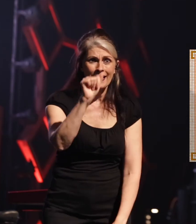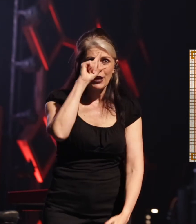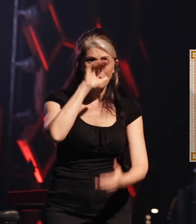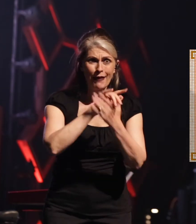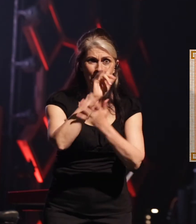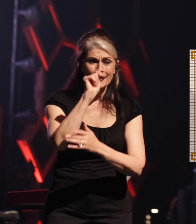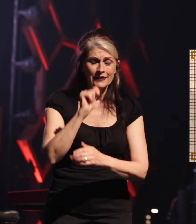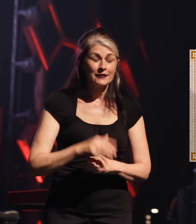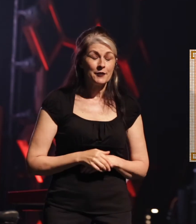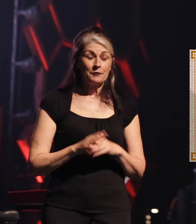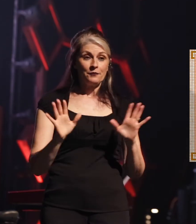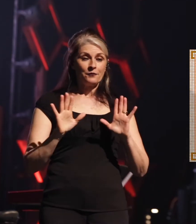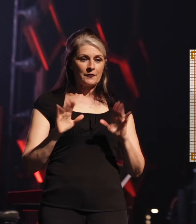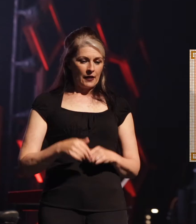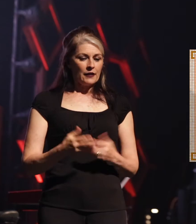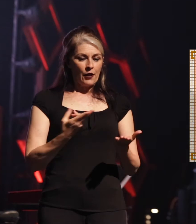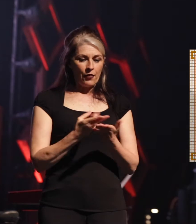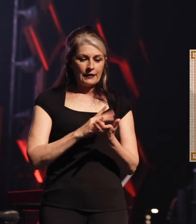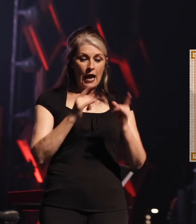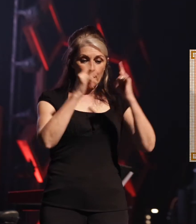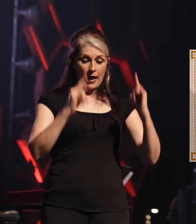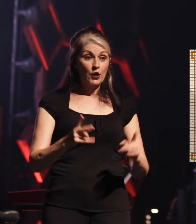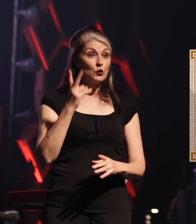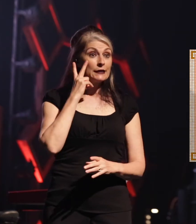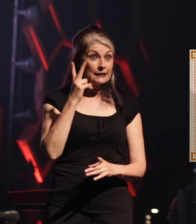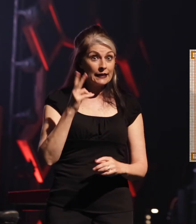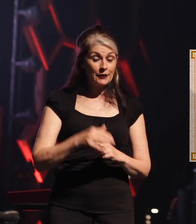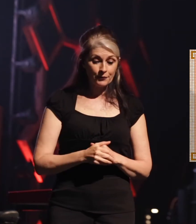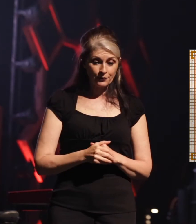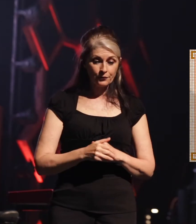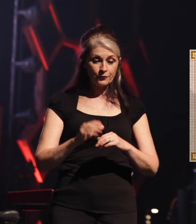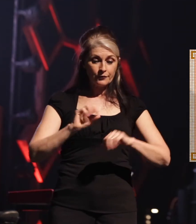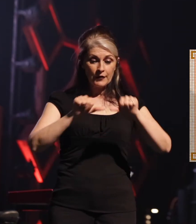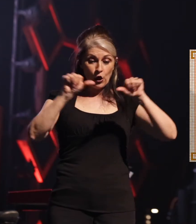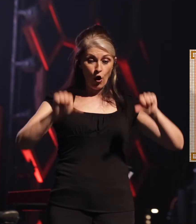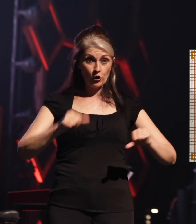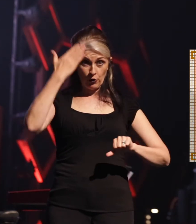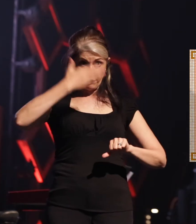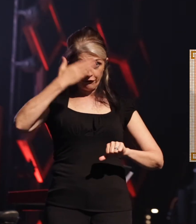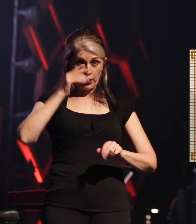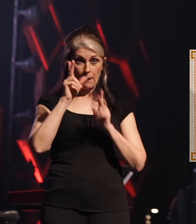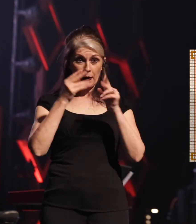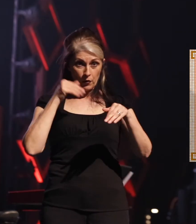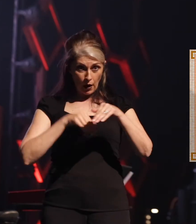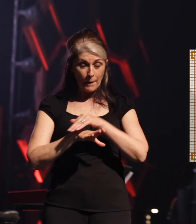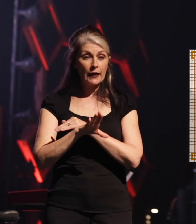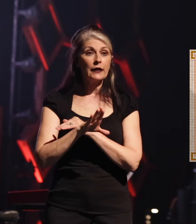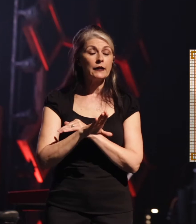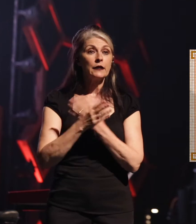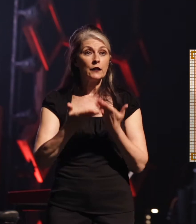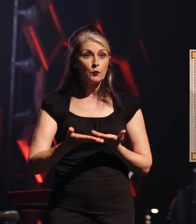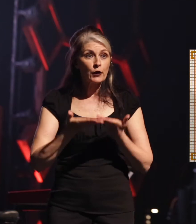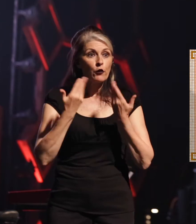the tabernacle that you can see. You have the altar out front that people are going to come and bring their sacrifices